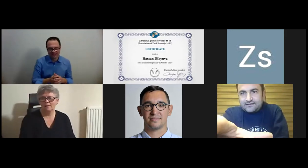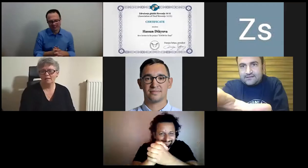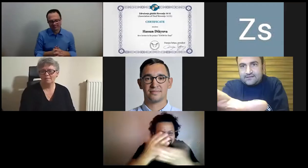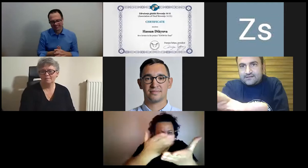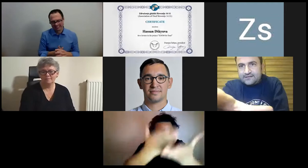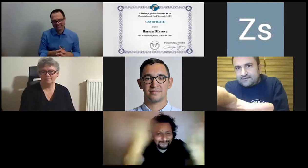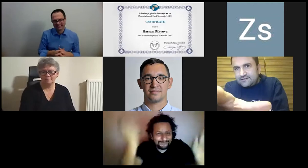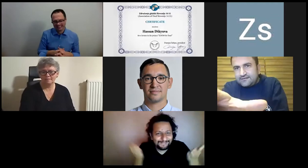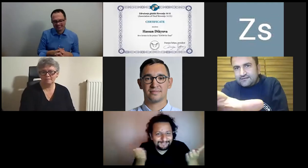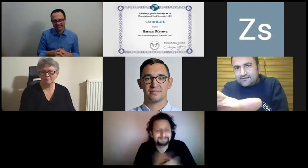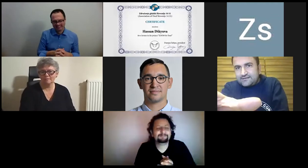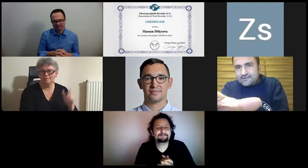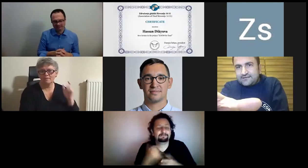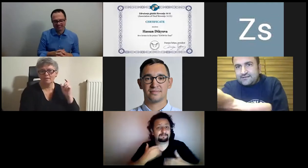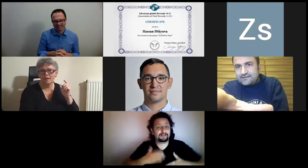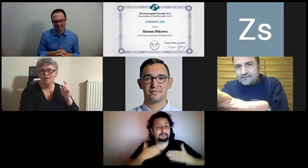Hello,